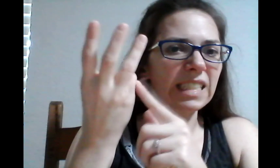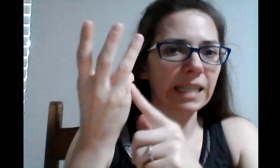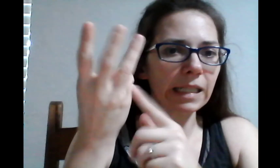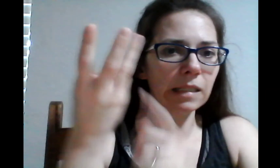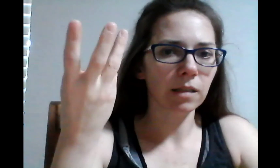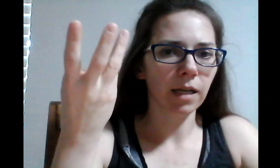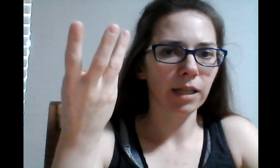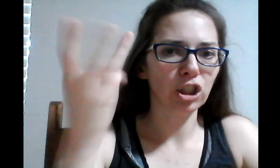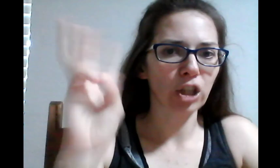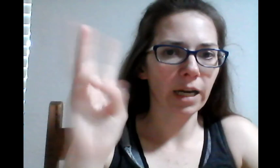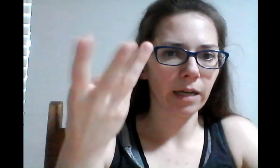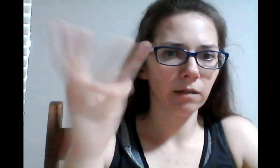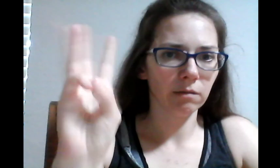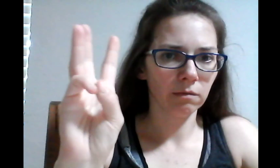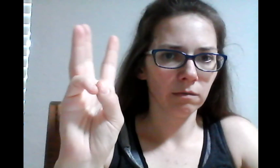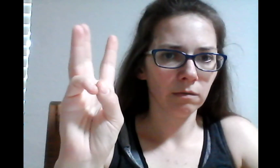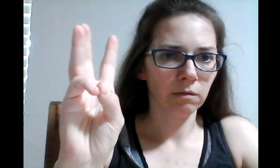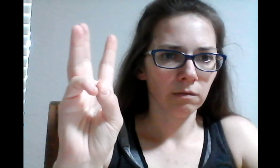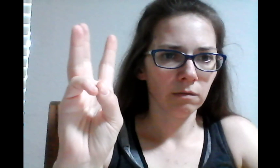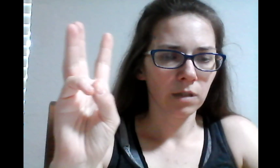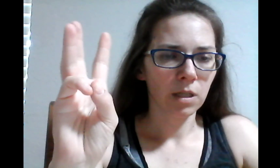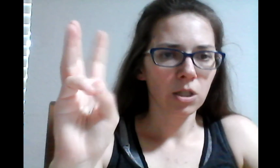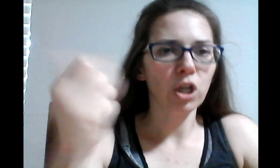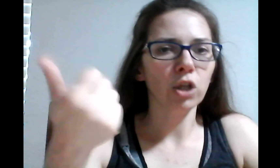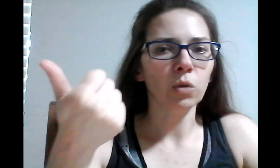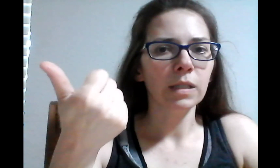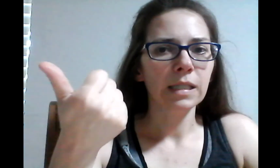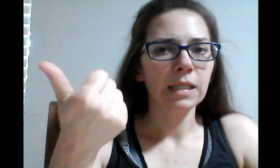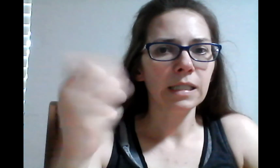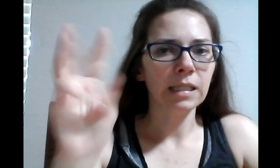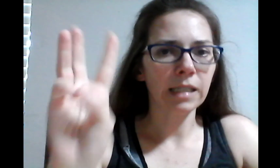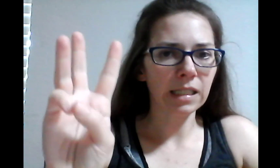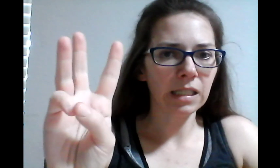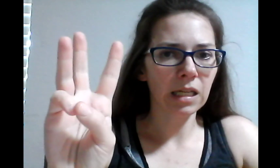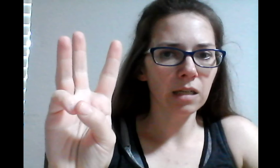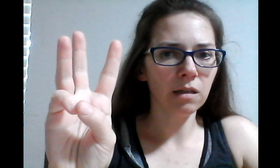6 and shake it. So you can do 16,